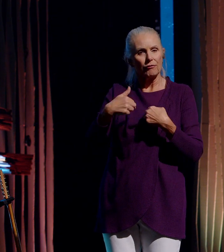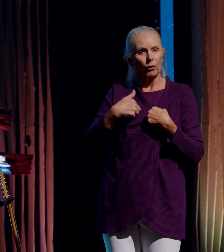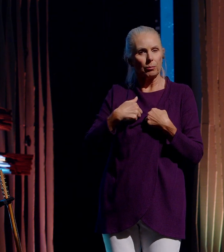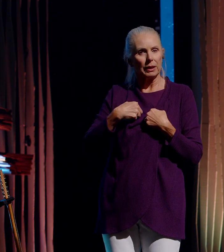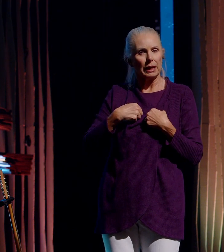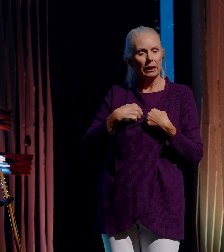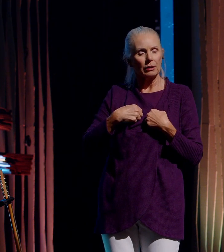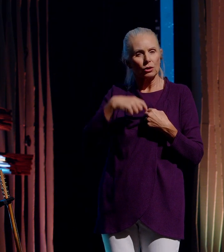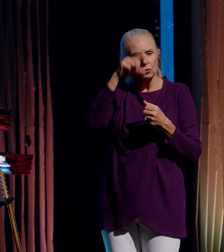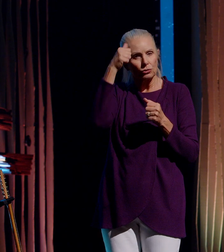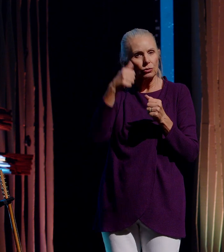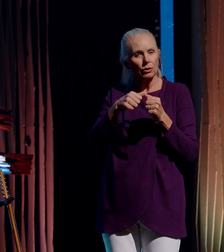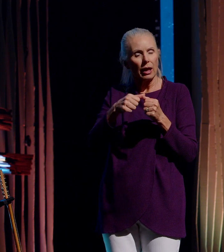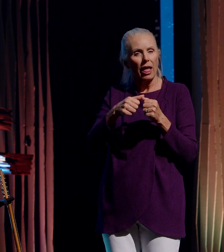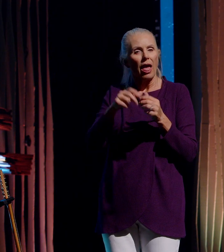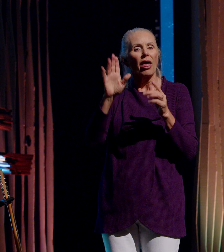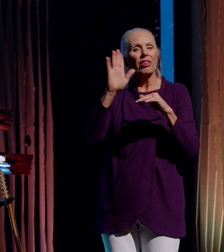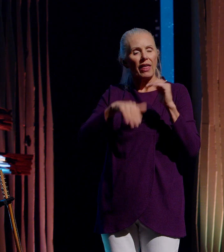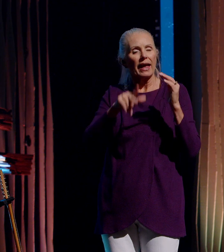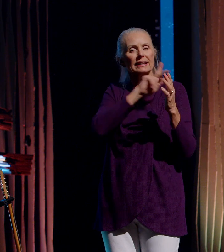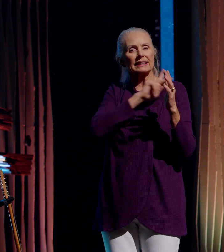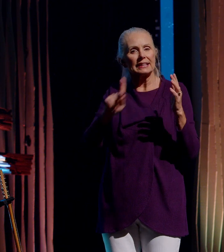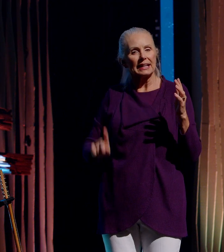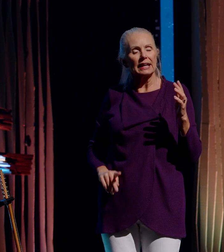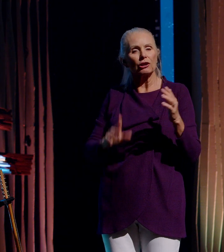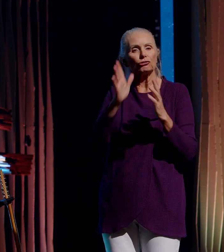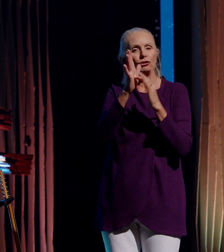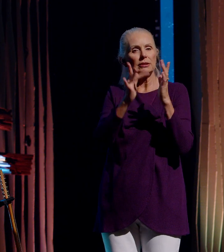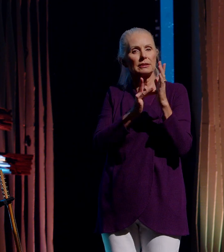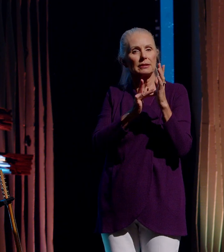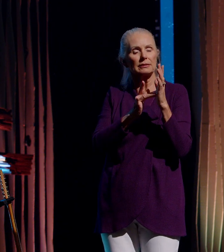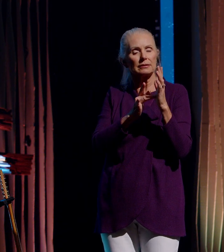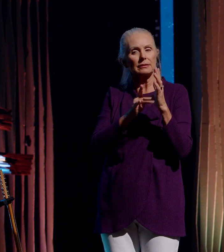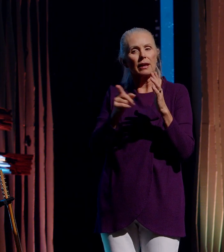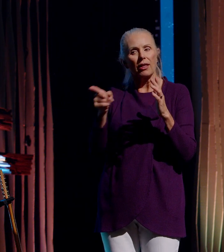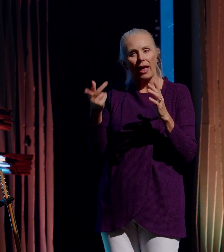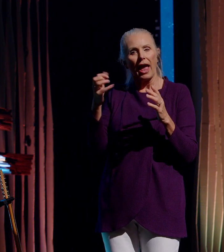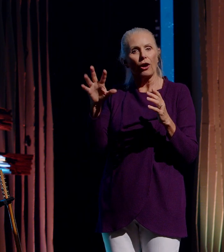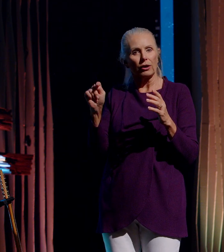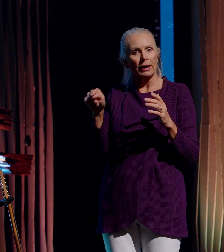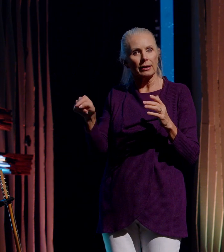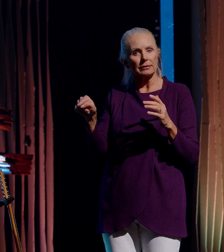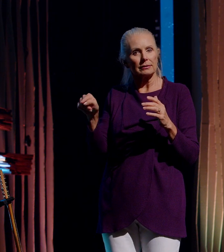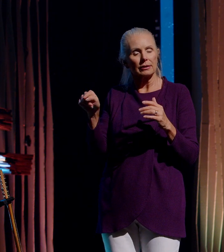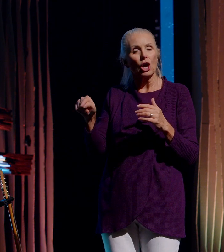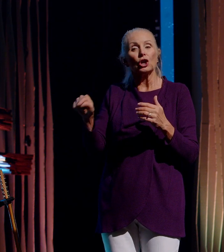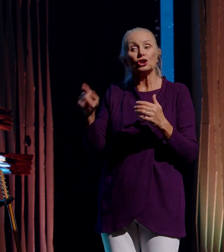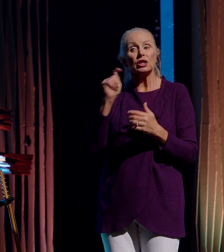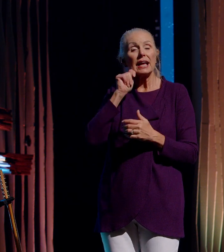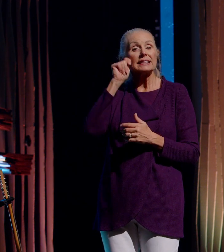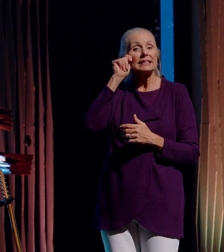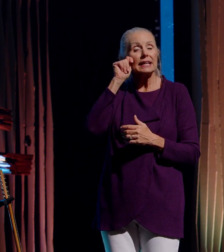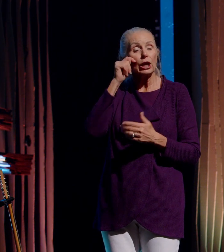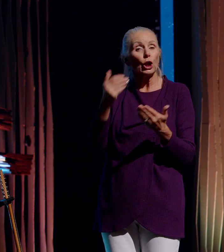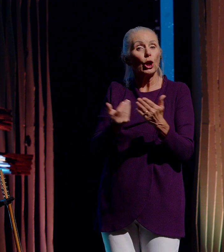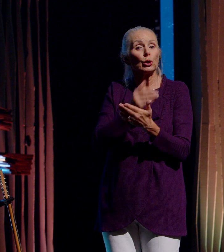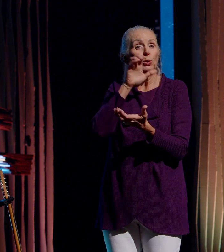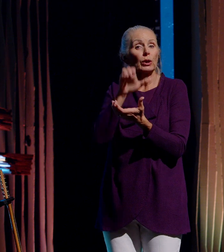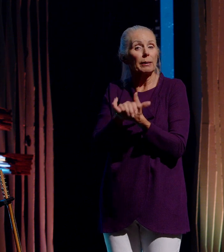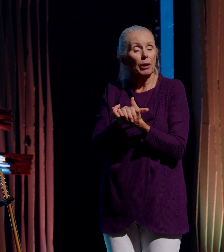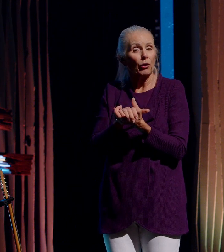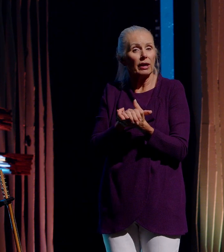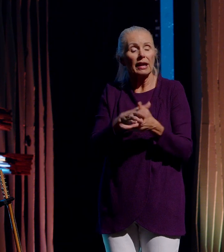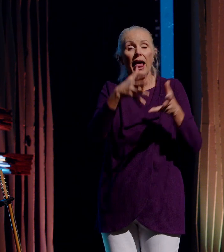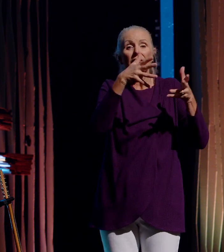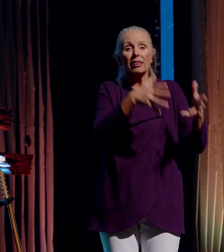more precious to King Jesus than that of Harriet Newell. See, as a teenager newly married, she left her widowed mother and eight